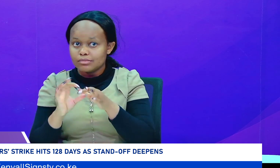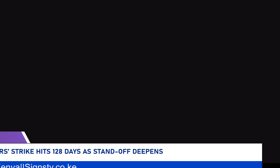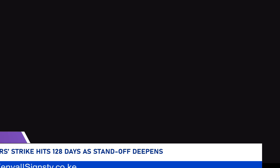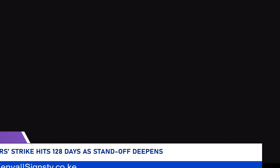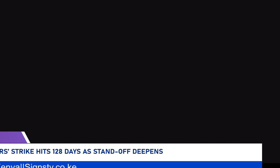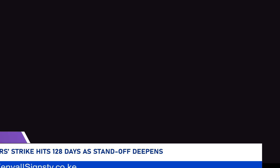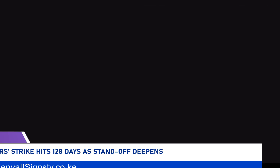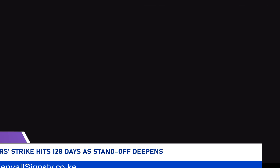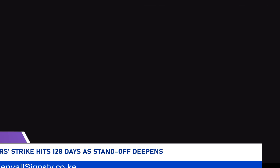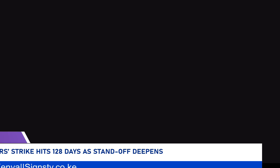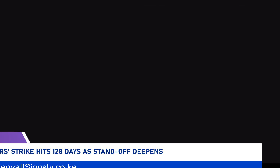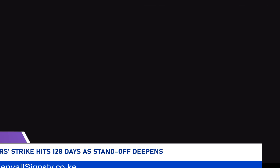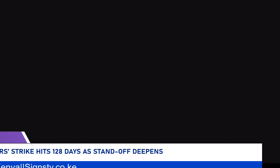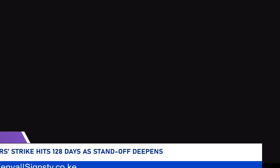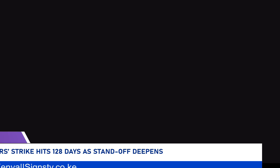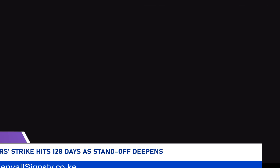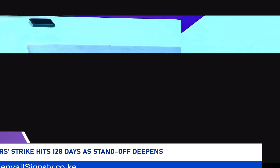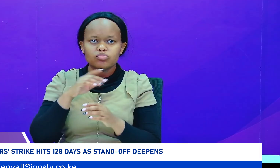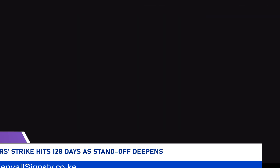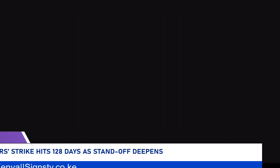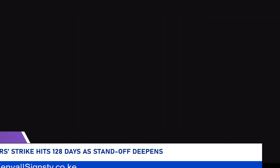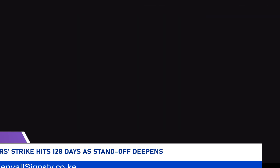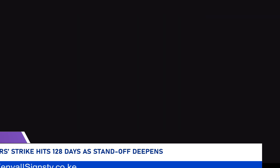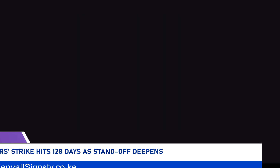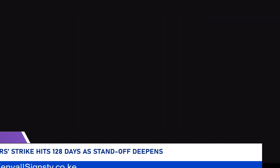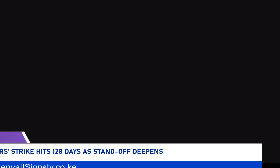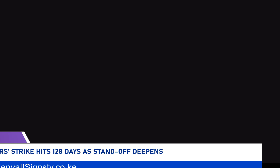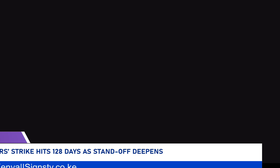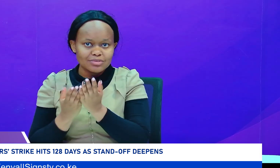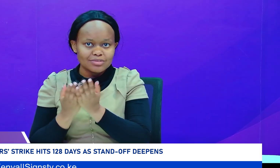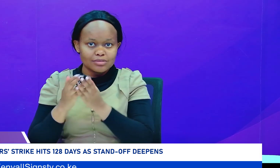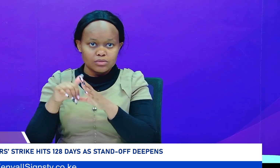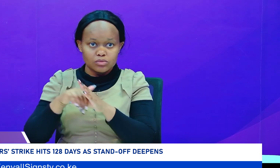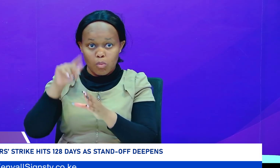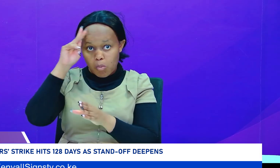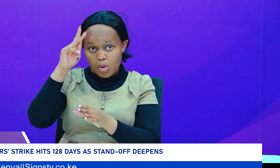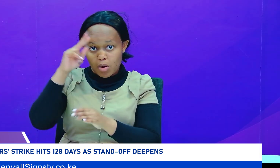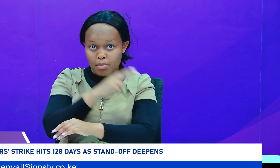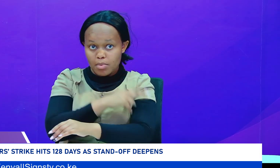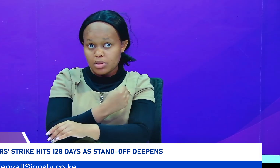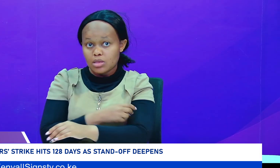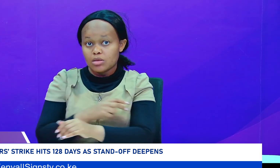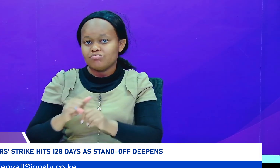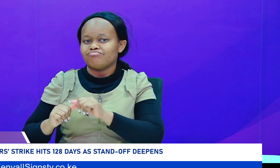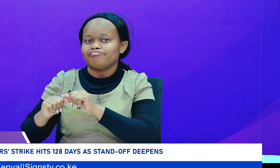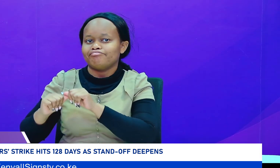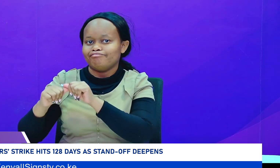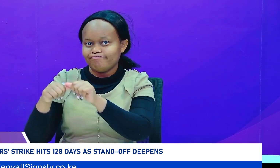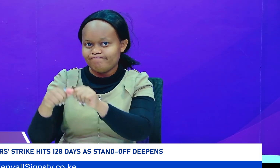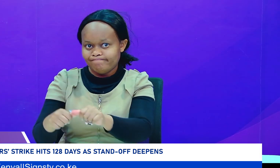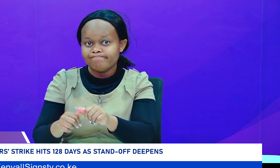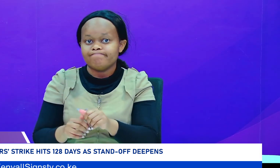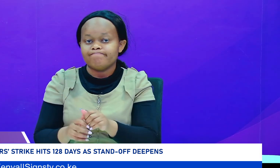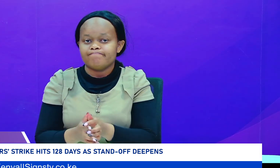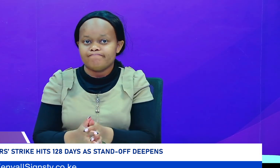Governor Wamatangi, however, has dismissed the union's allegations of rising deaths during the strike, maintaining